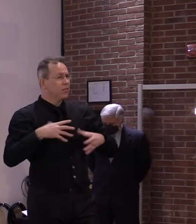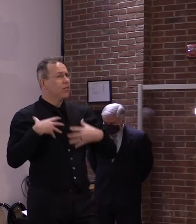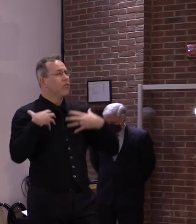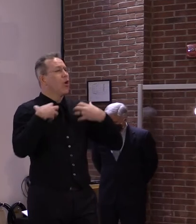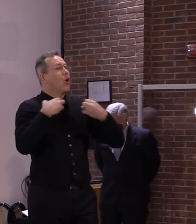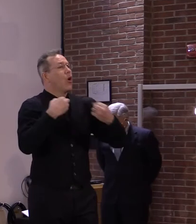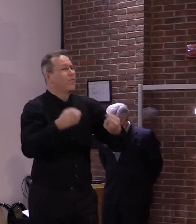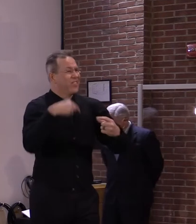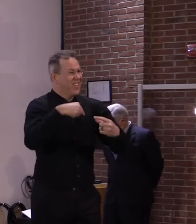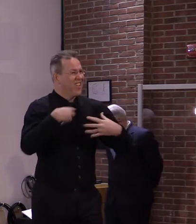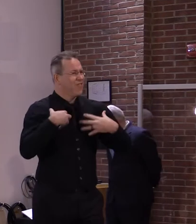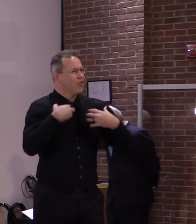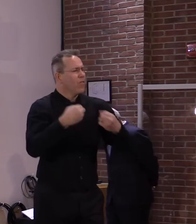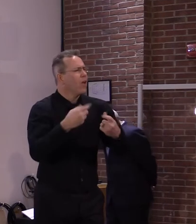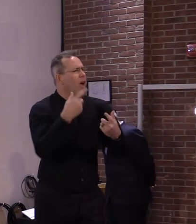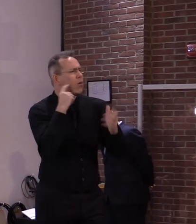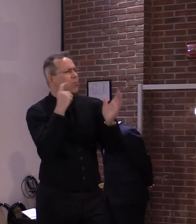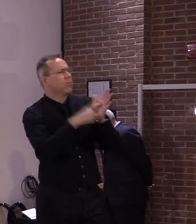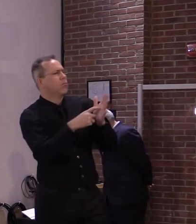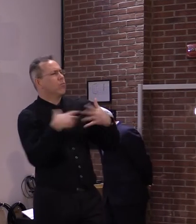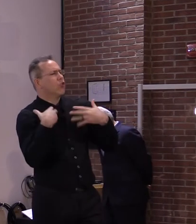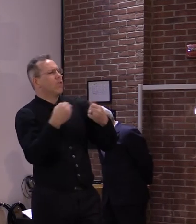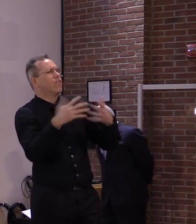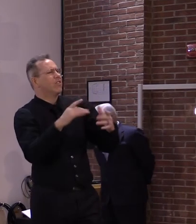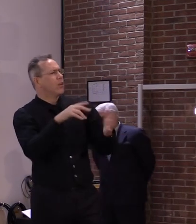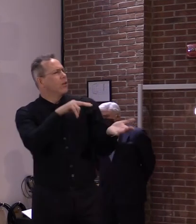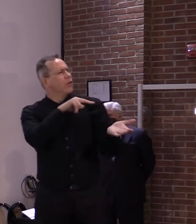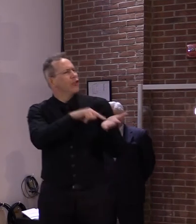these people ought to be vaccinated